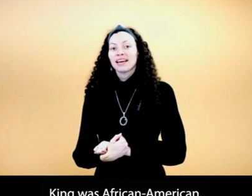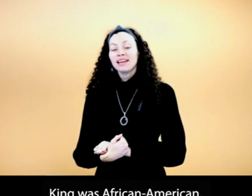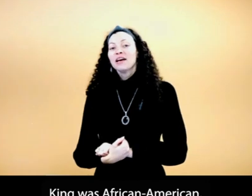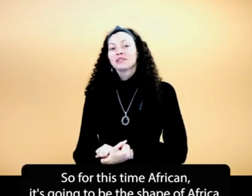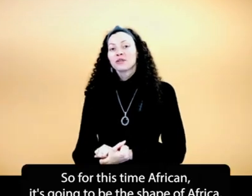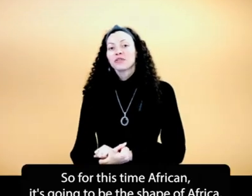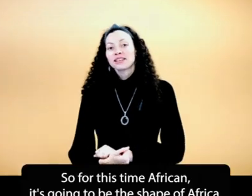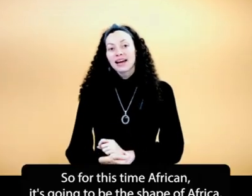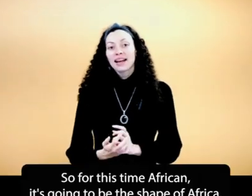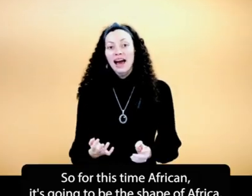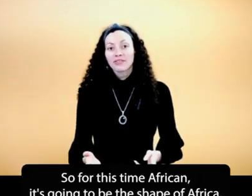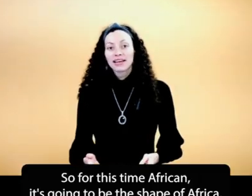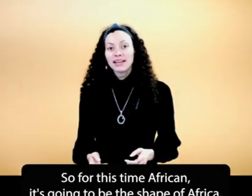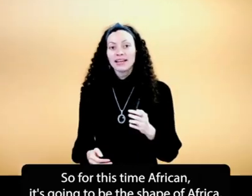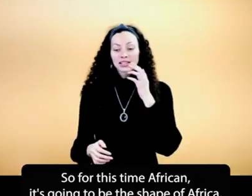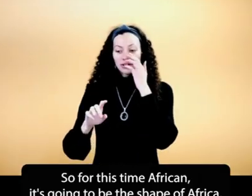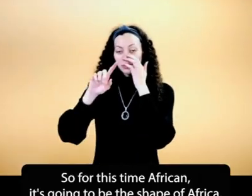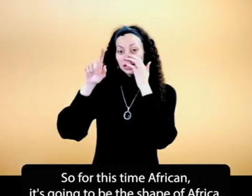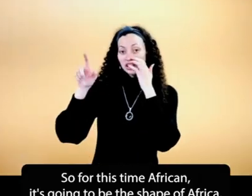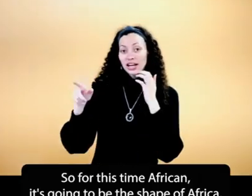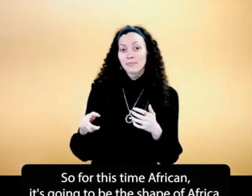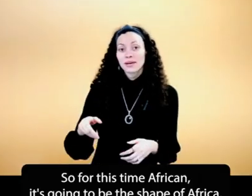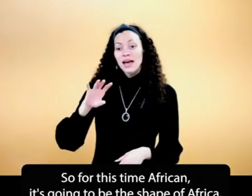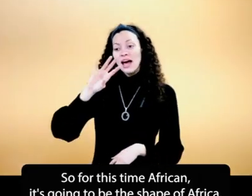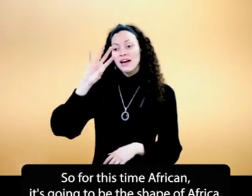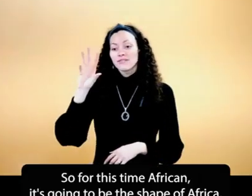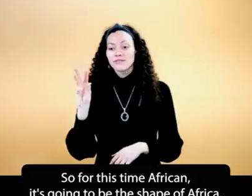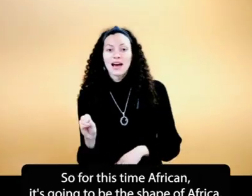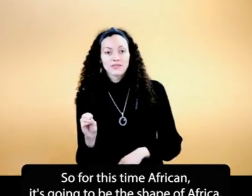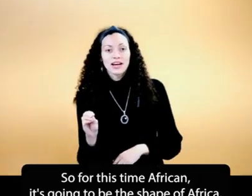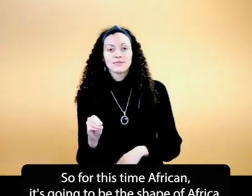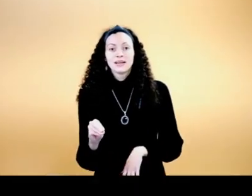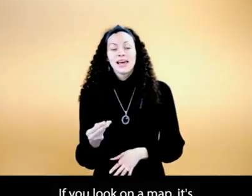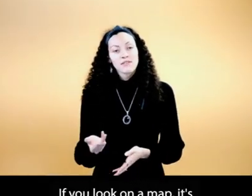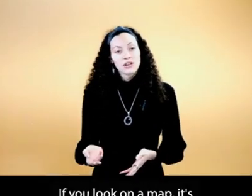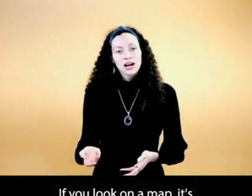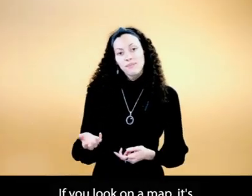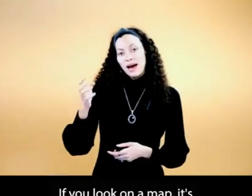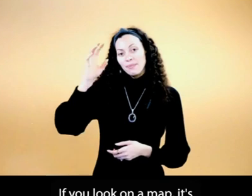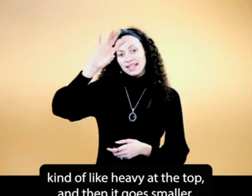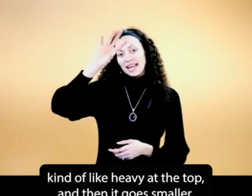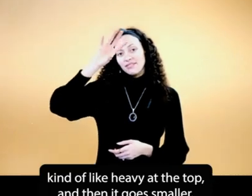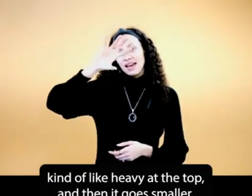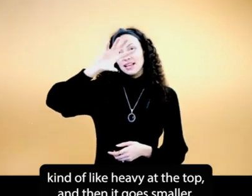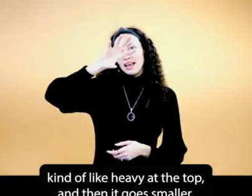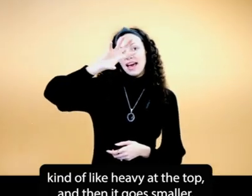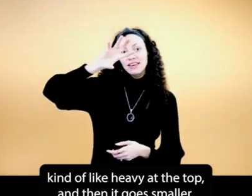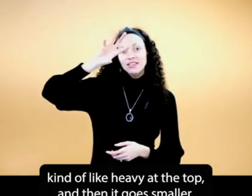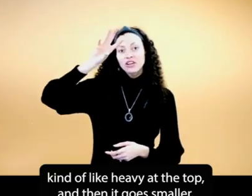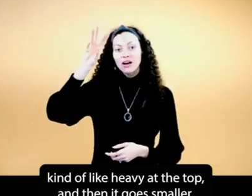American. So for the sign African, it's going to be the shape of Africa. If you look on a map, it's kind of like heavy at the top and